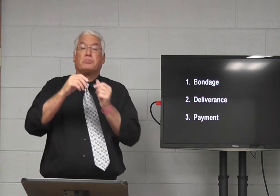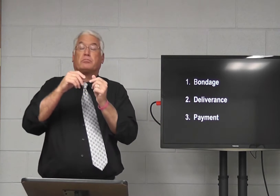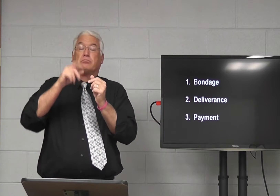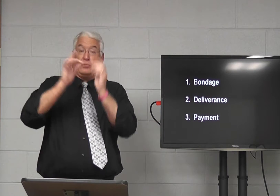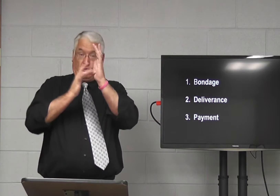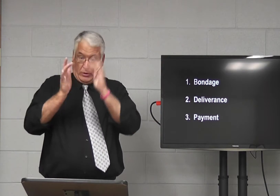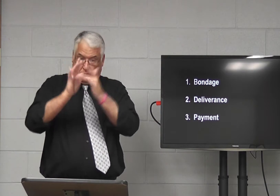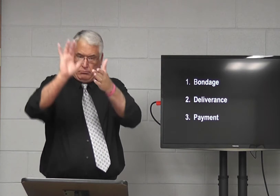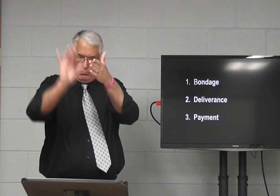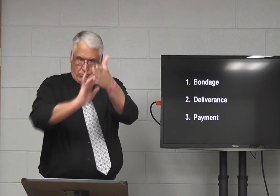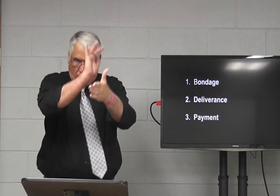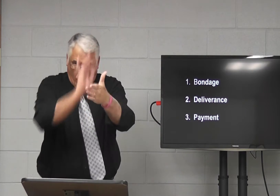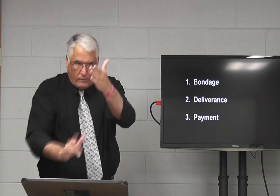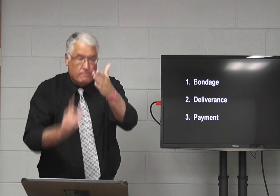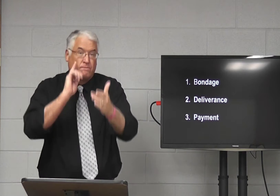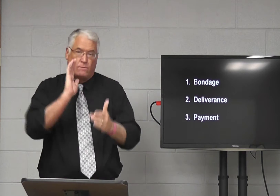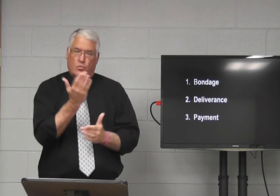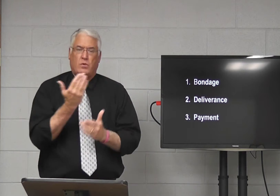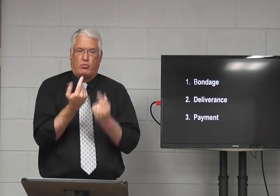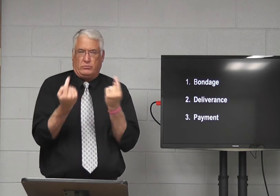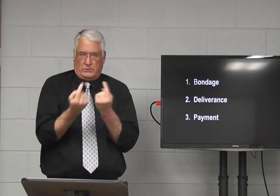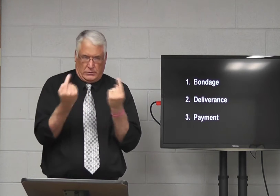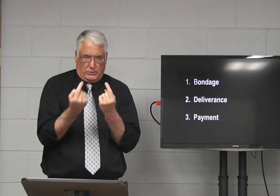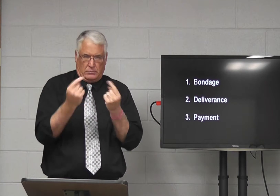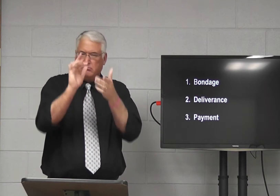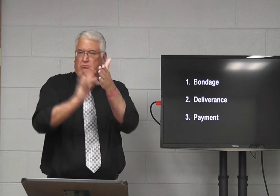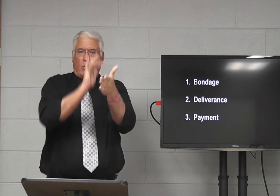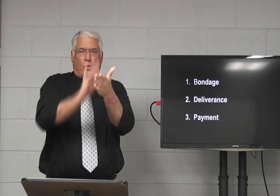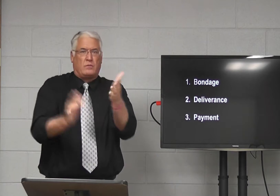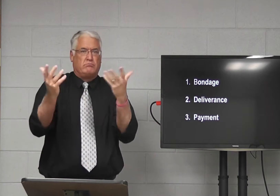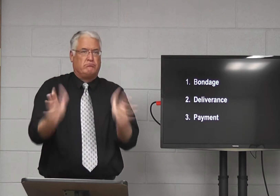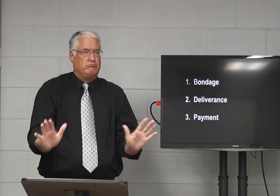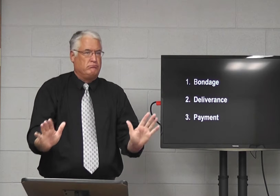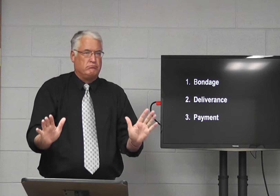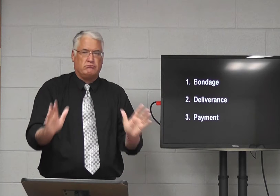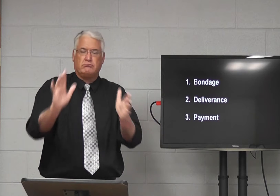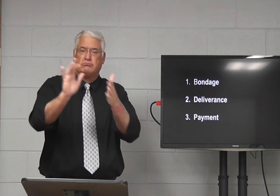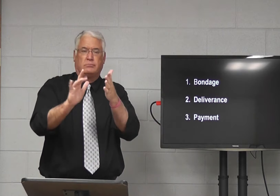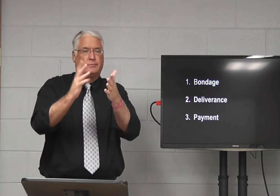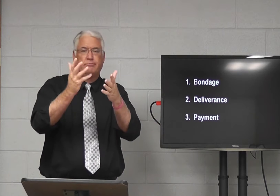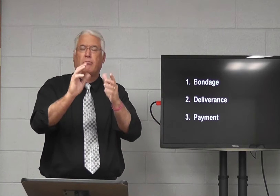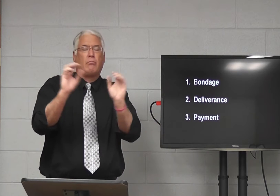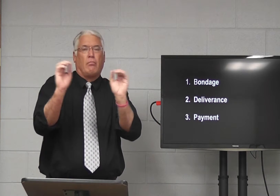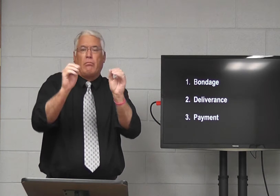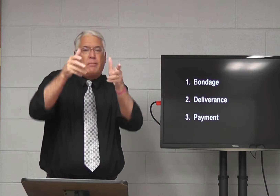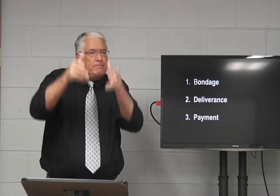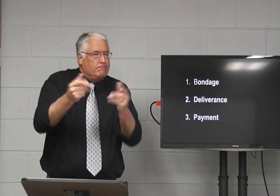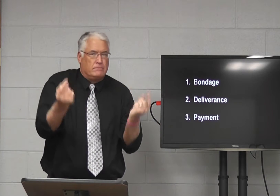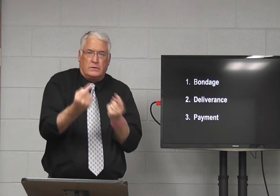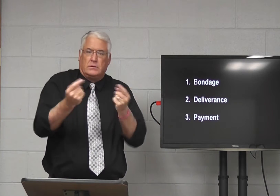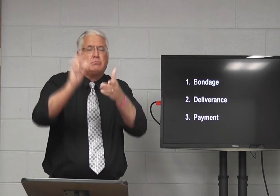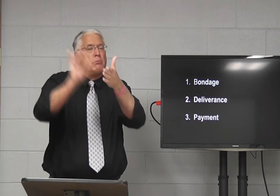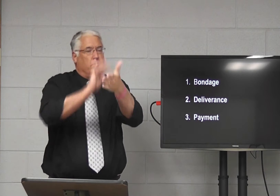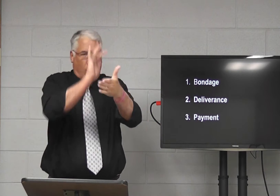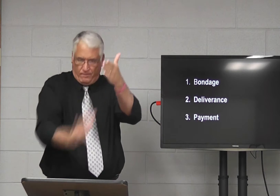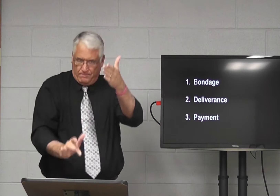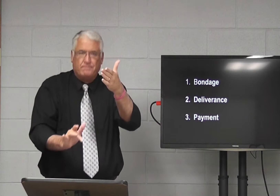And third, Jesus was the payment for our sins. He paid it off, that there was nothing